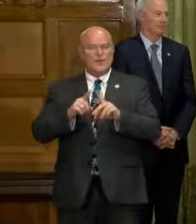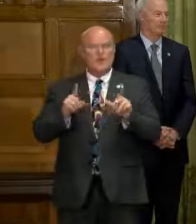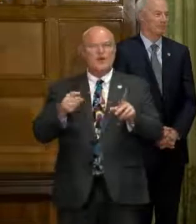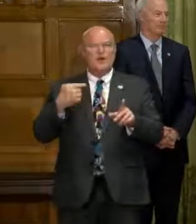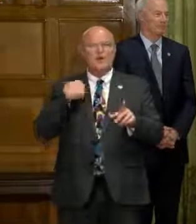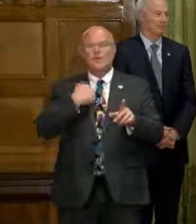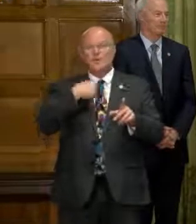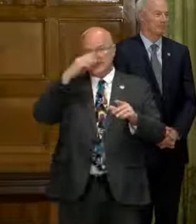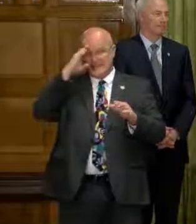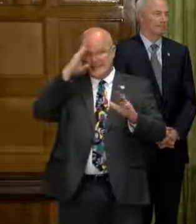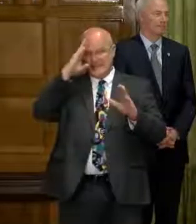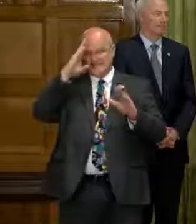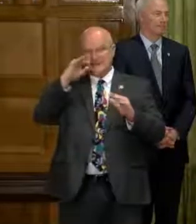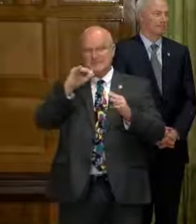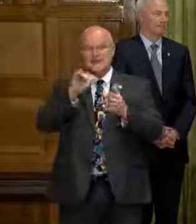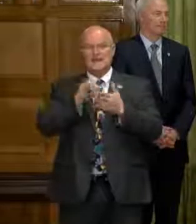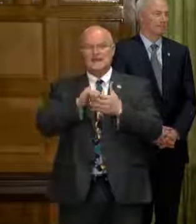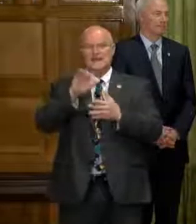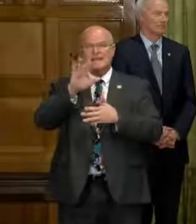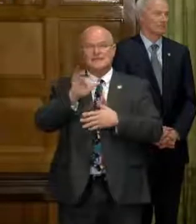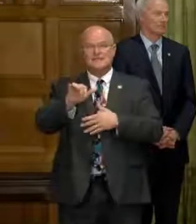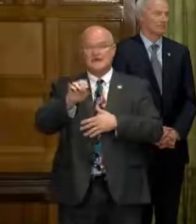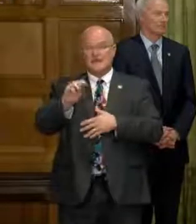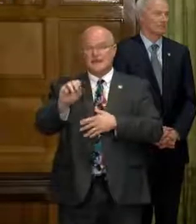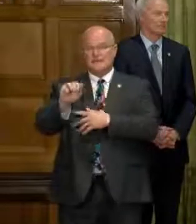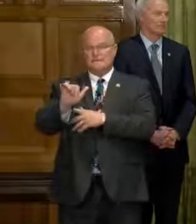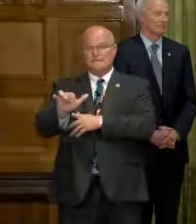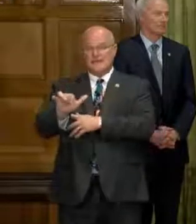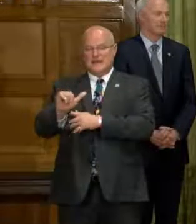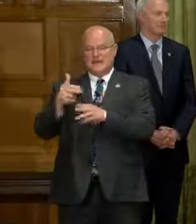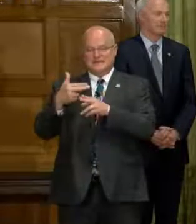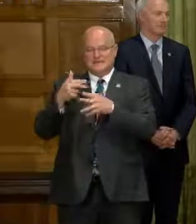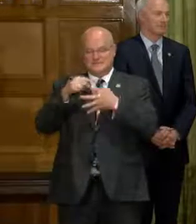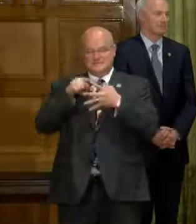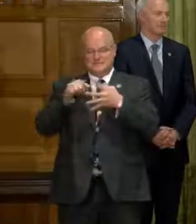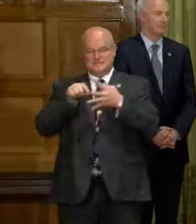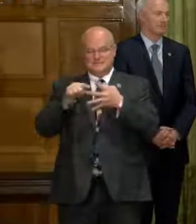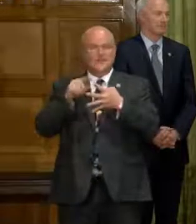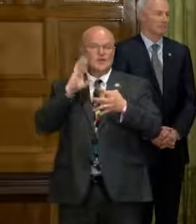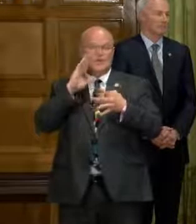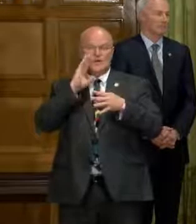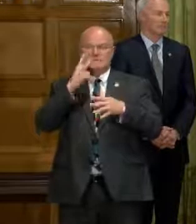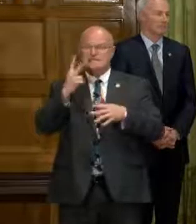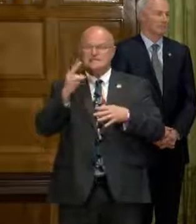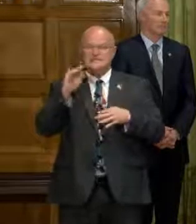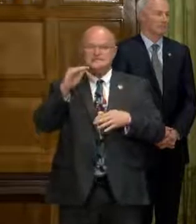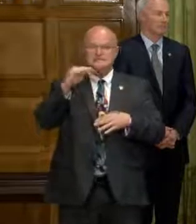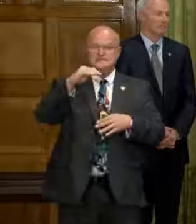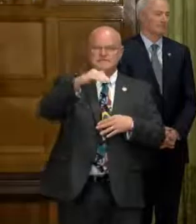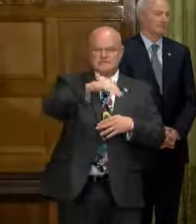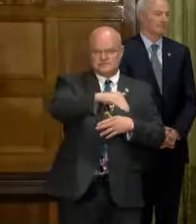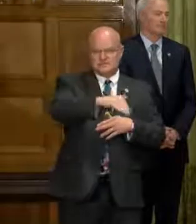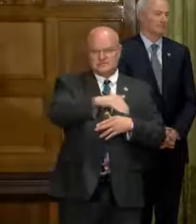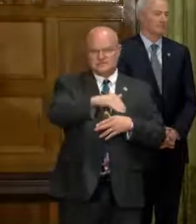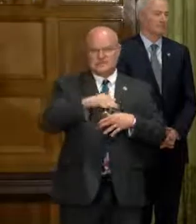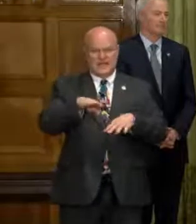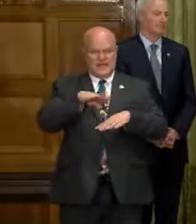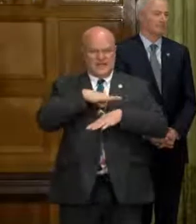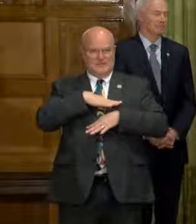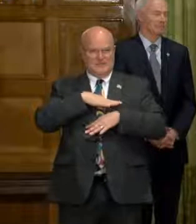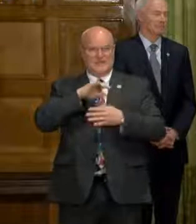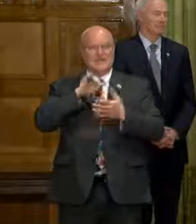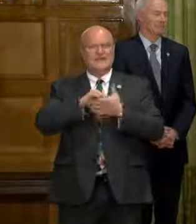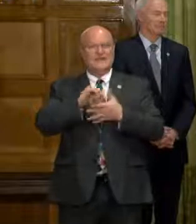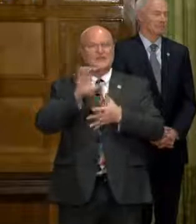we expect that by early May we should see a downward trend and meet that